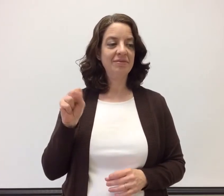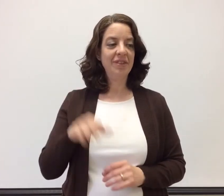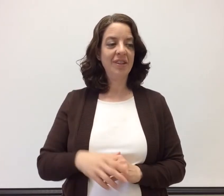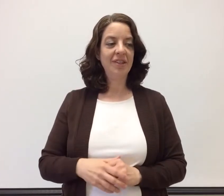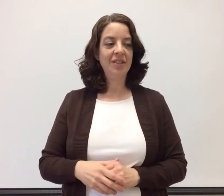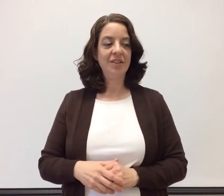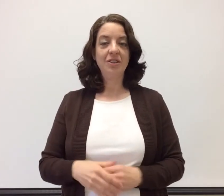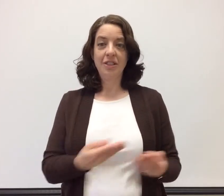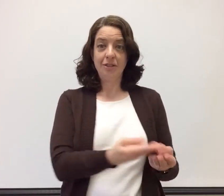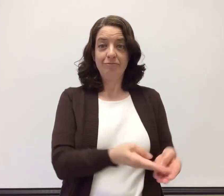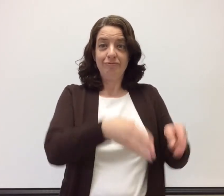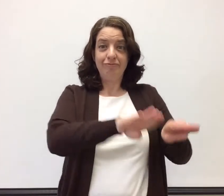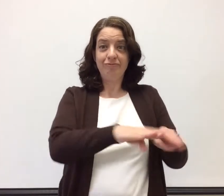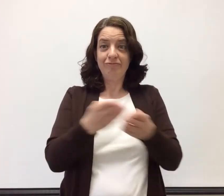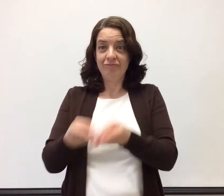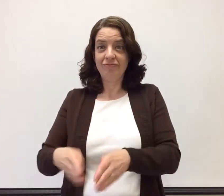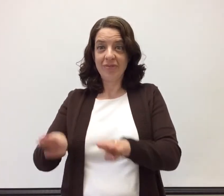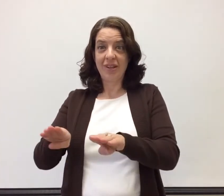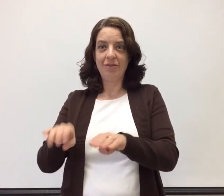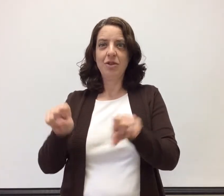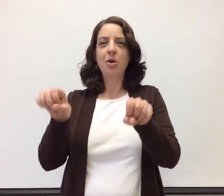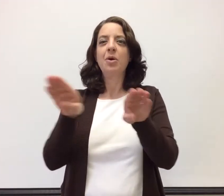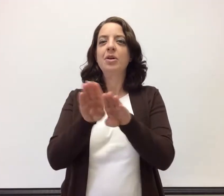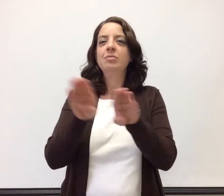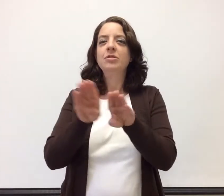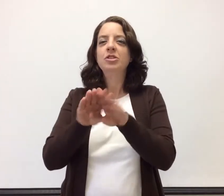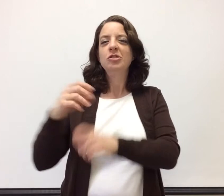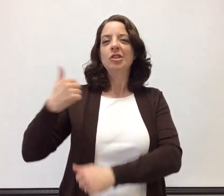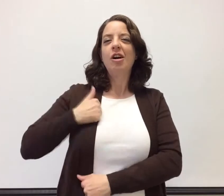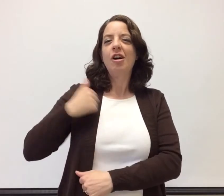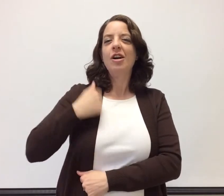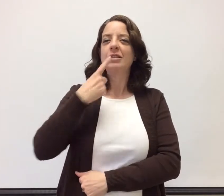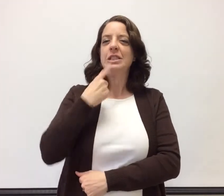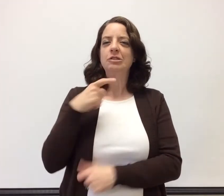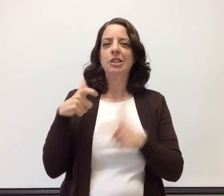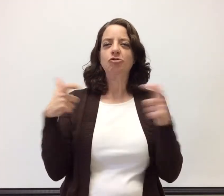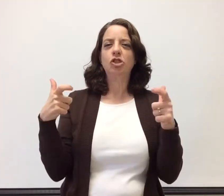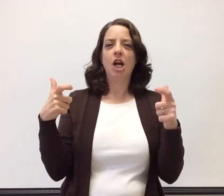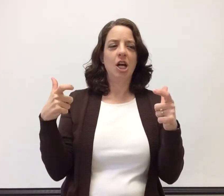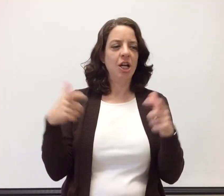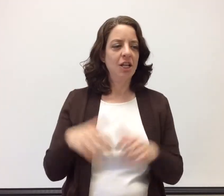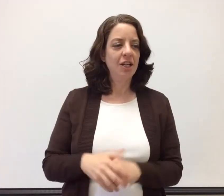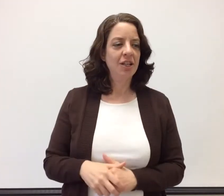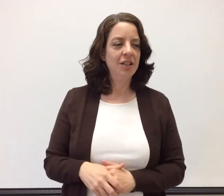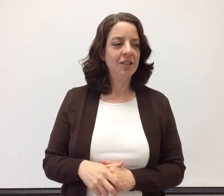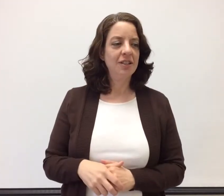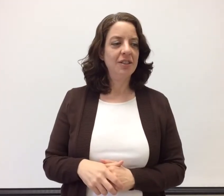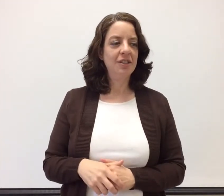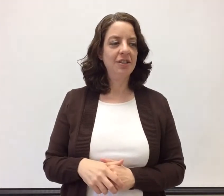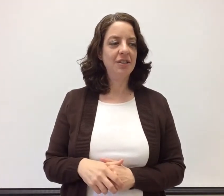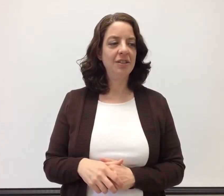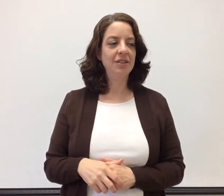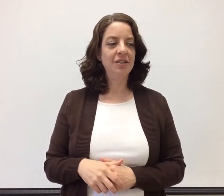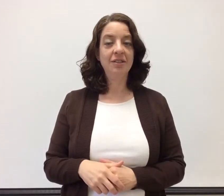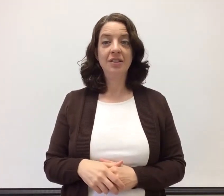jeans, and they're cuffed at the bottom. His boots are like red army boots, and they're